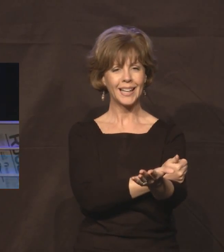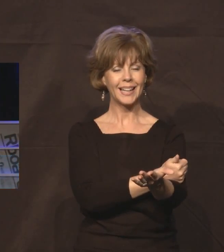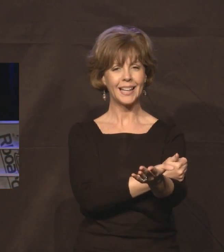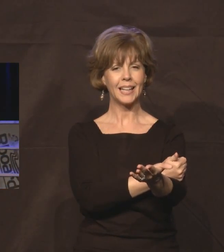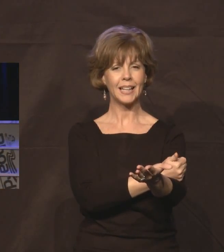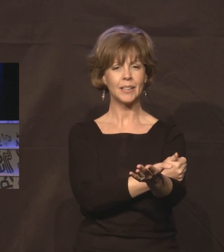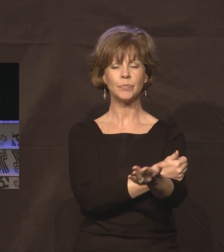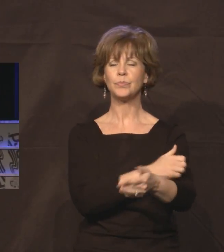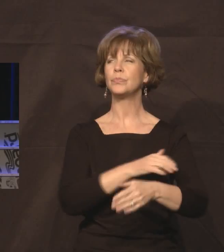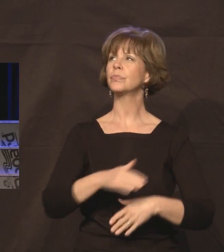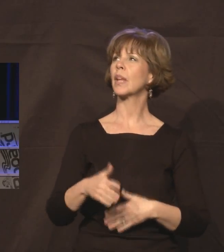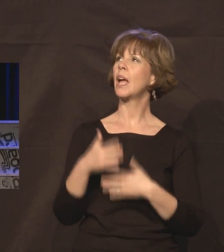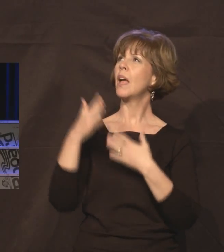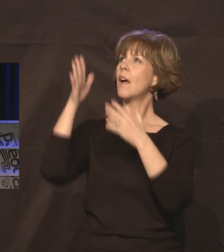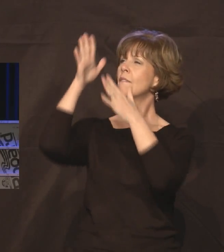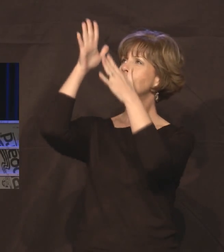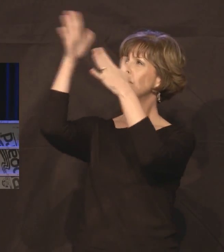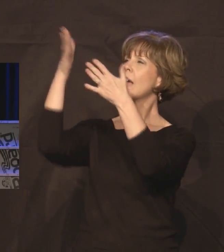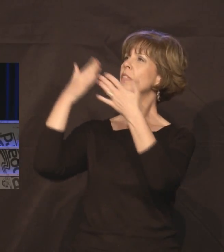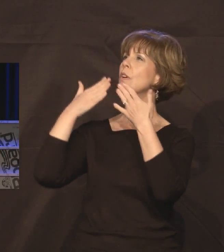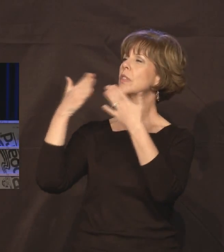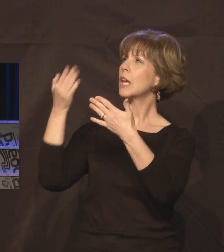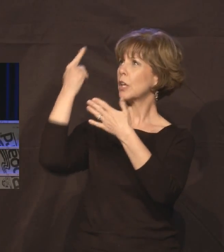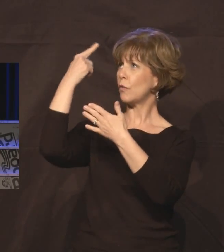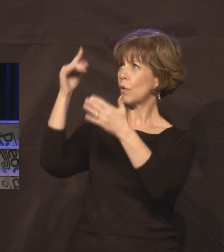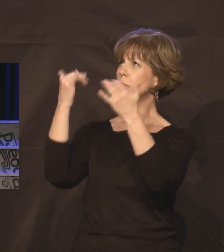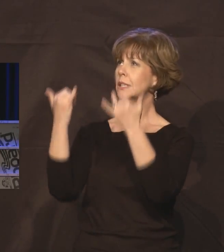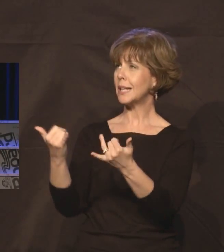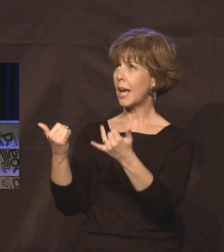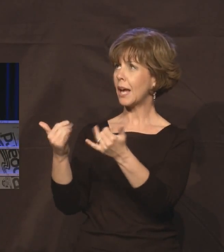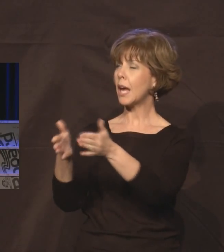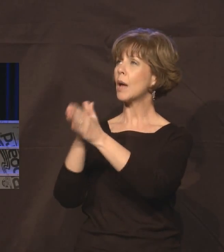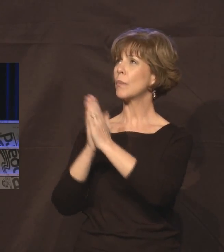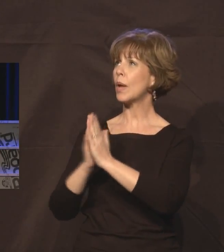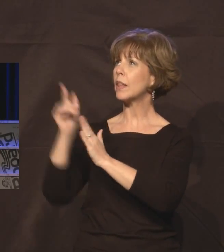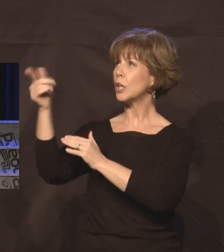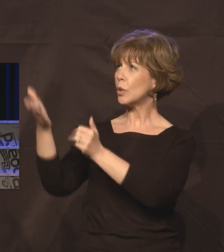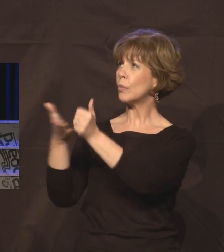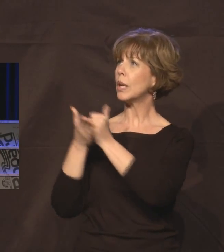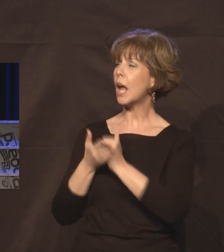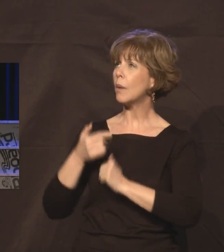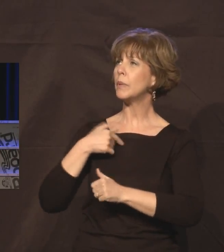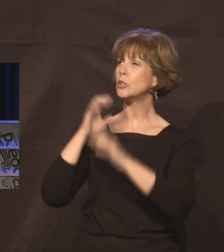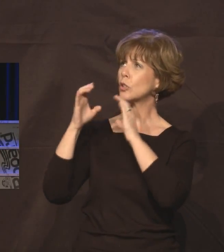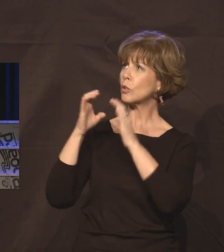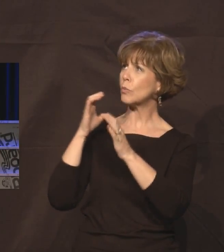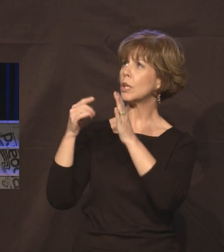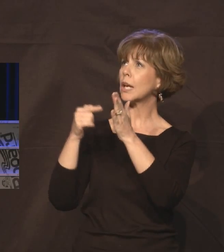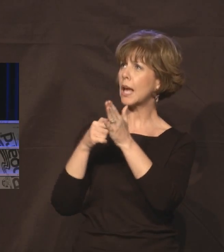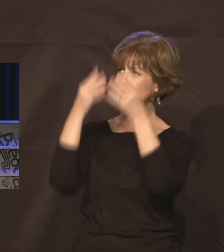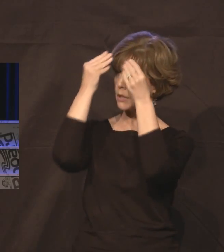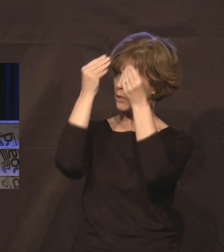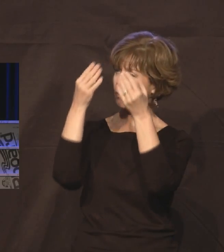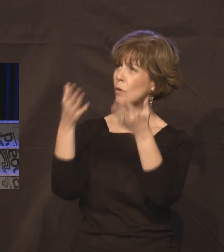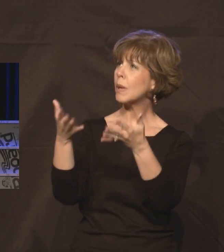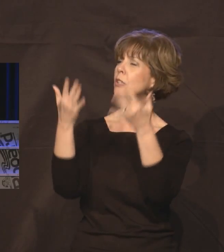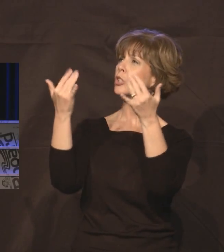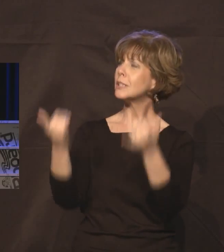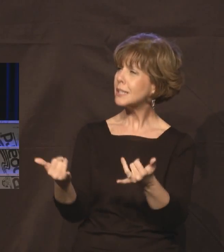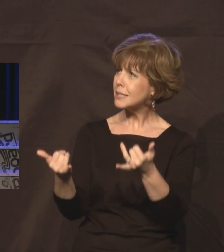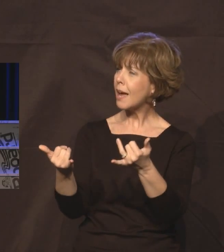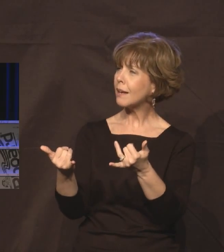you for today. I do pray that you're going to help me to communicate this today. And I pray that as I speak, that you can speak to your people around this